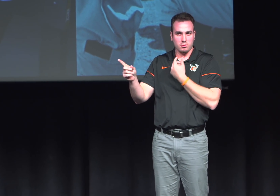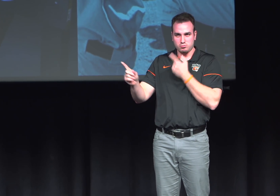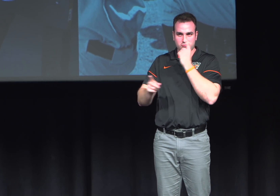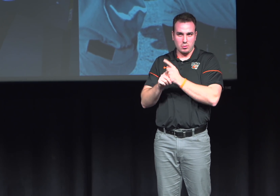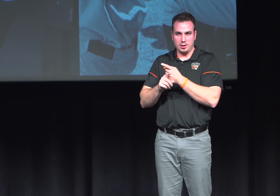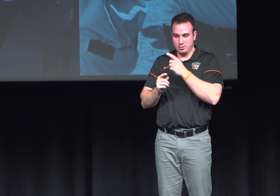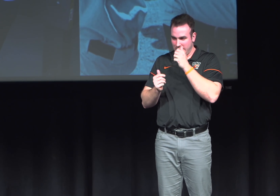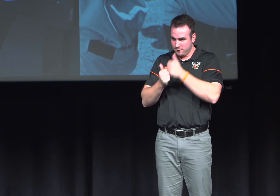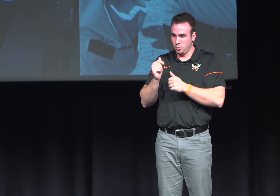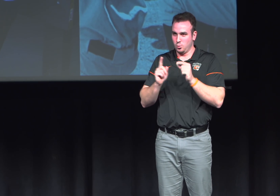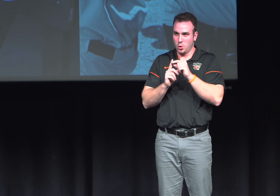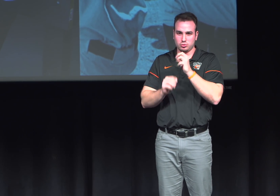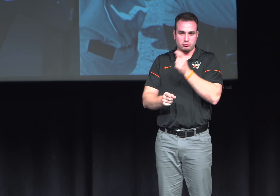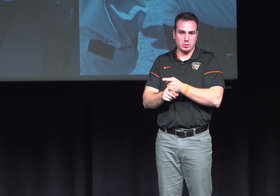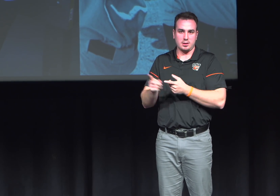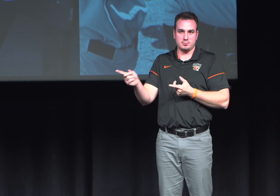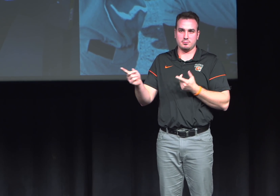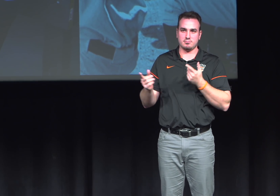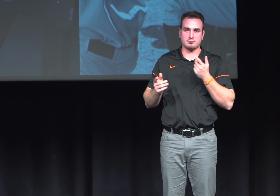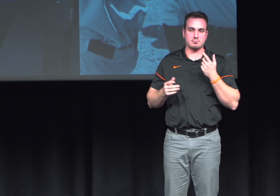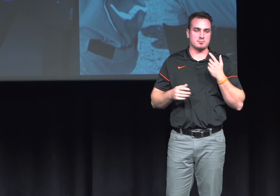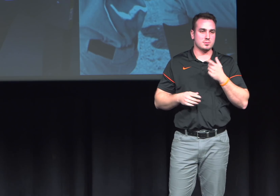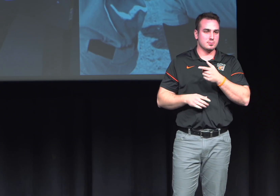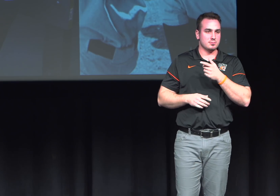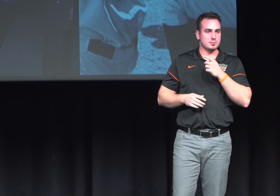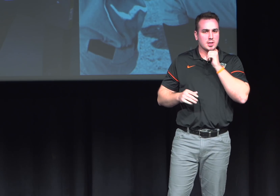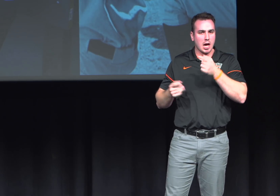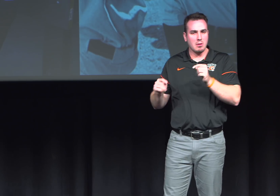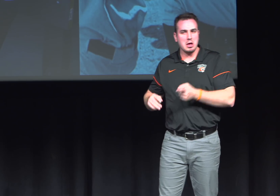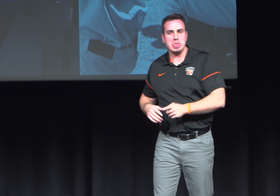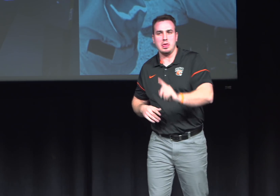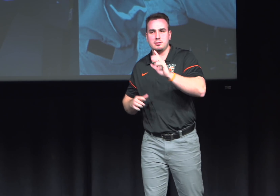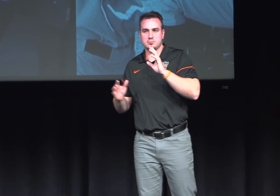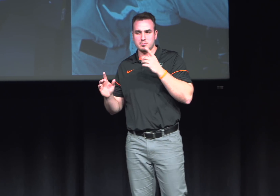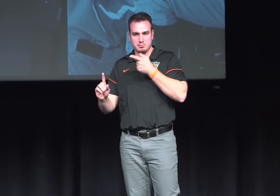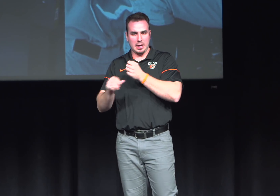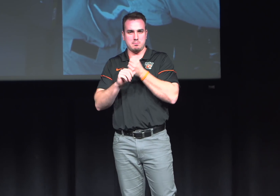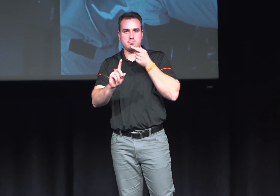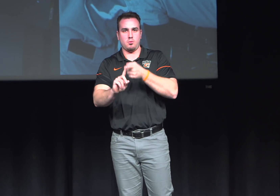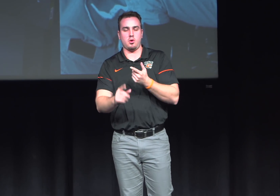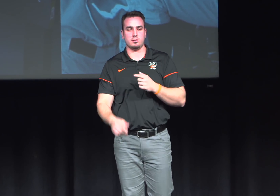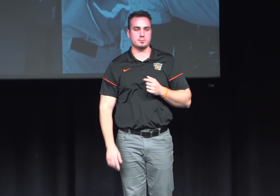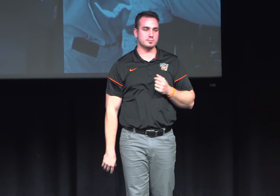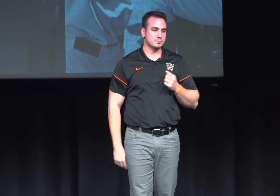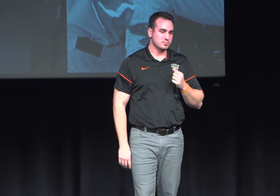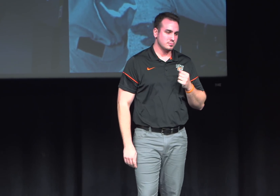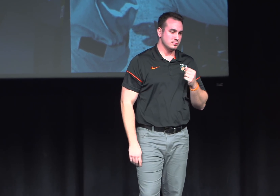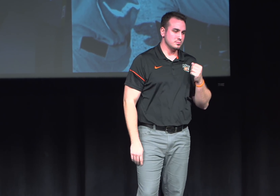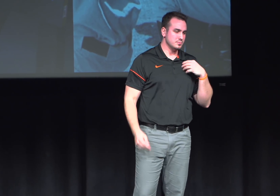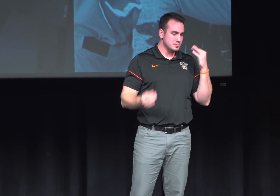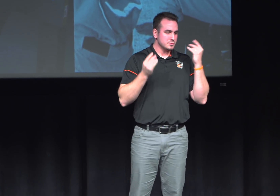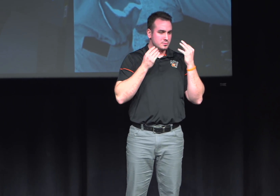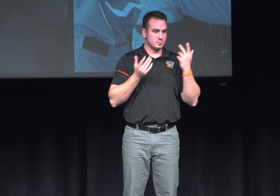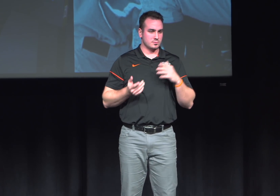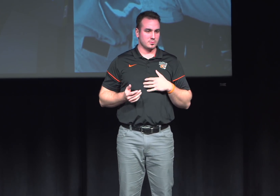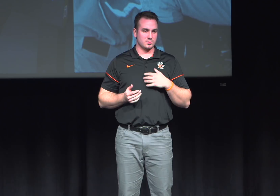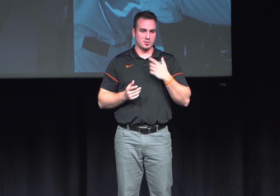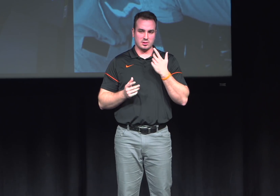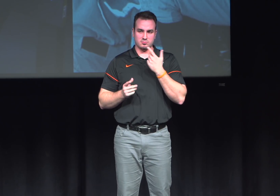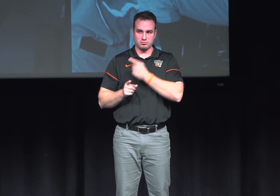wasn't wrong. He was absolutely right. Every word was right. He didn't mean to insult me. He was just making a point.